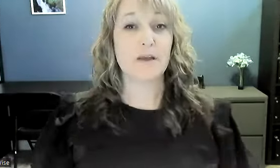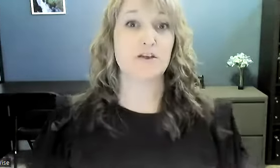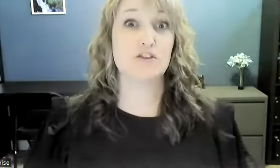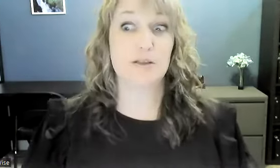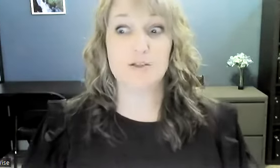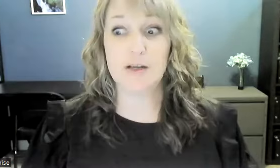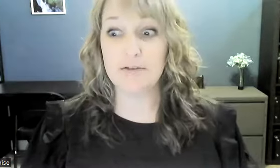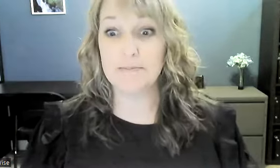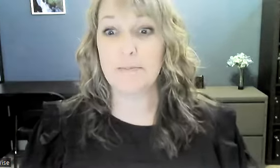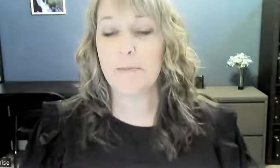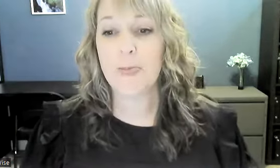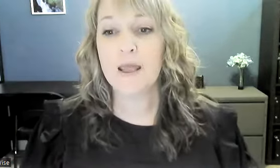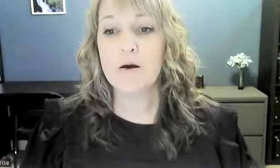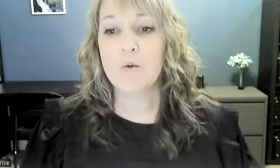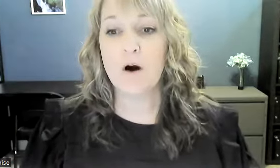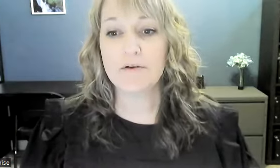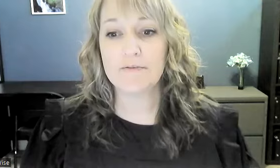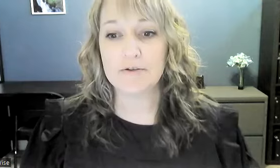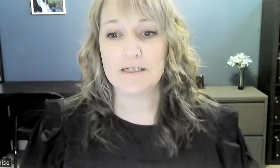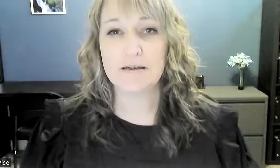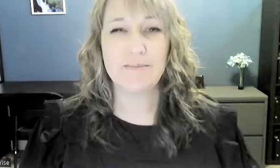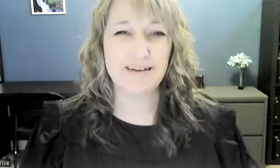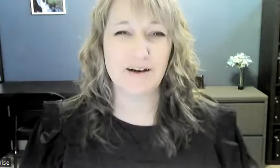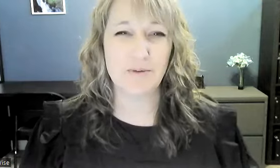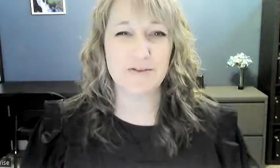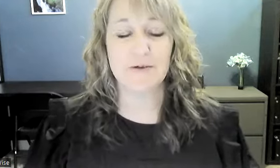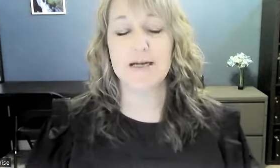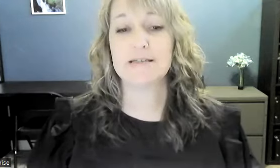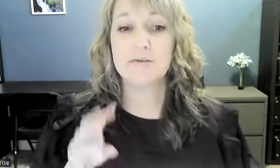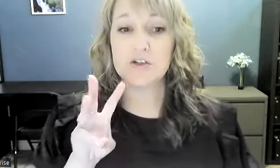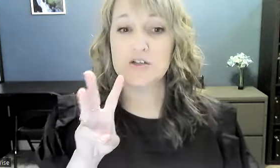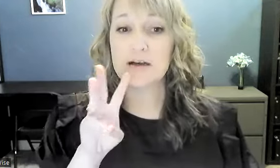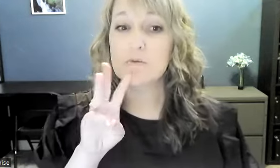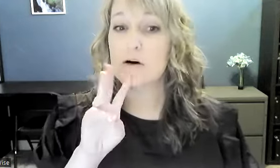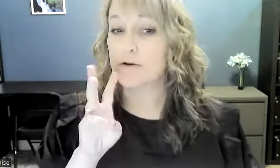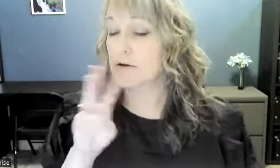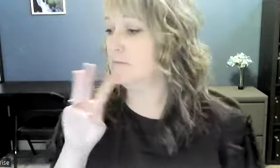You just put the two together. Water fountain can be done a couple of different ways. So first you sign water,